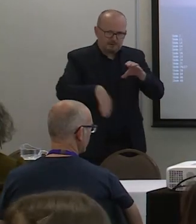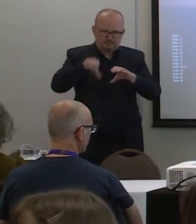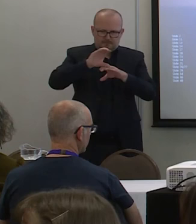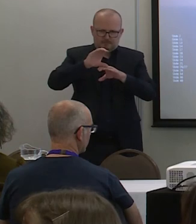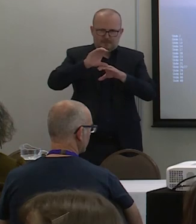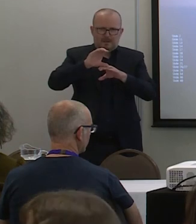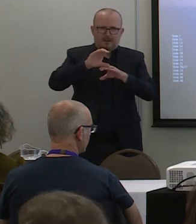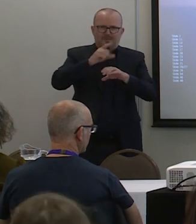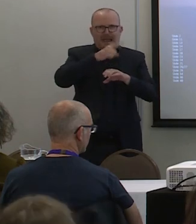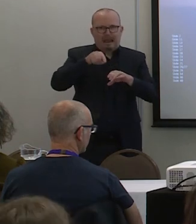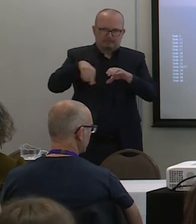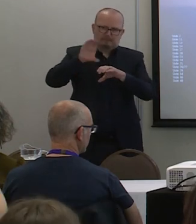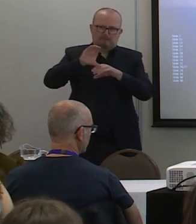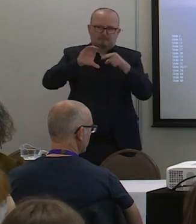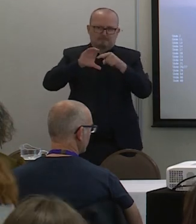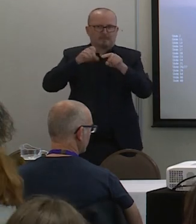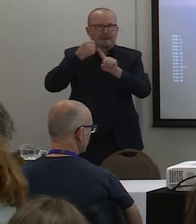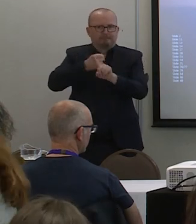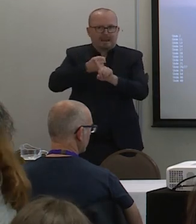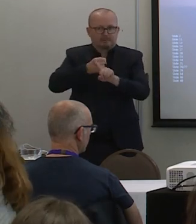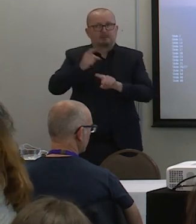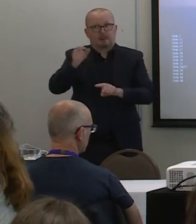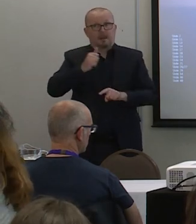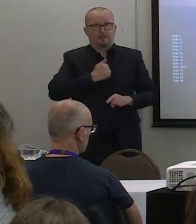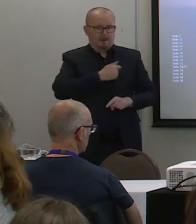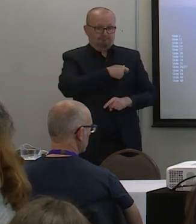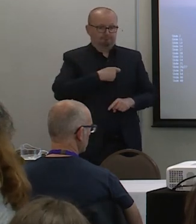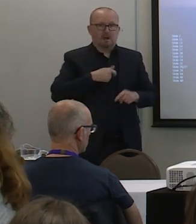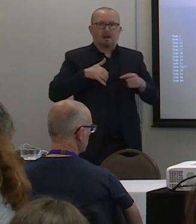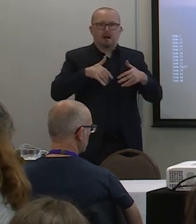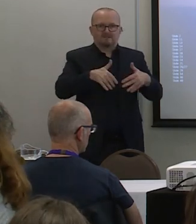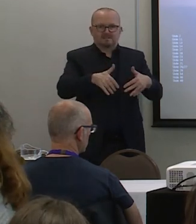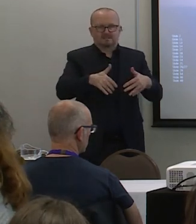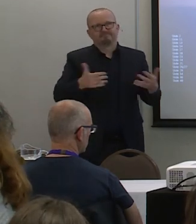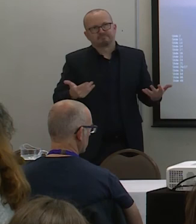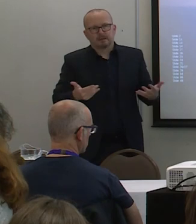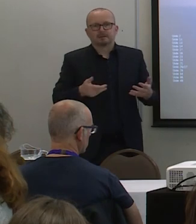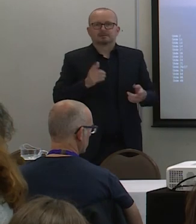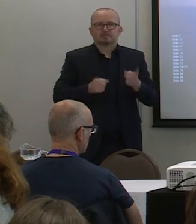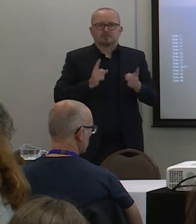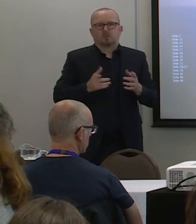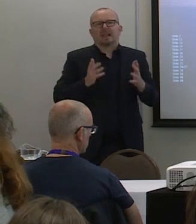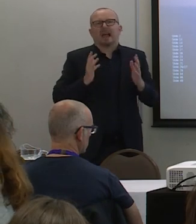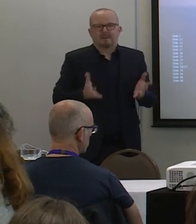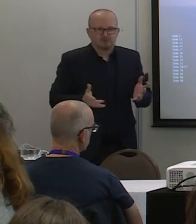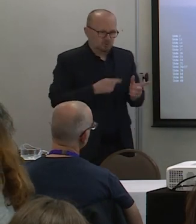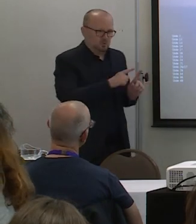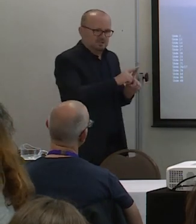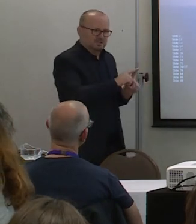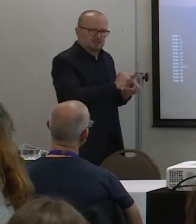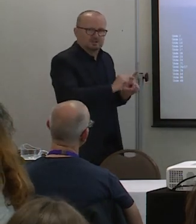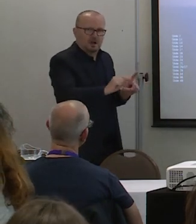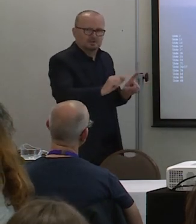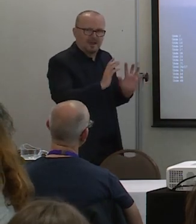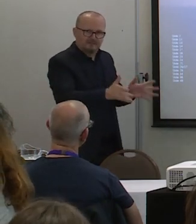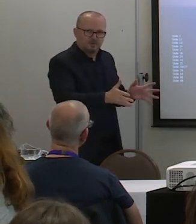because I was looking at it from an archivist's point of view, and from my point of view, sometimes we have to do that digitization, because we were introduced to a new term which